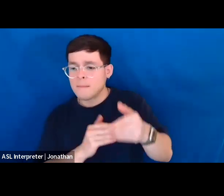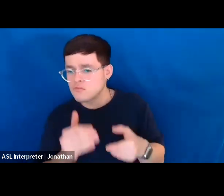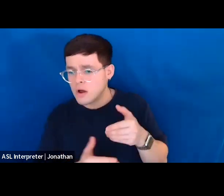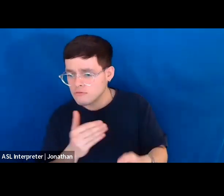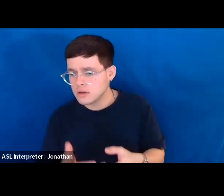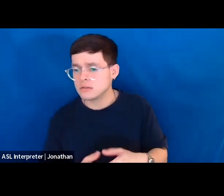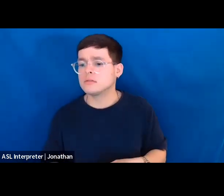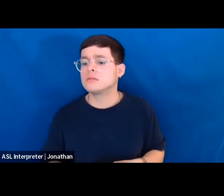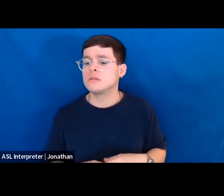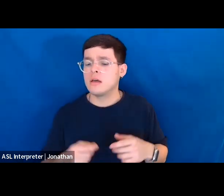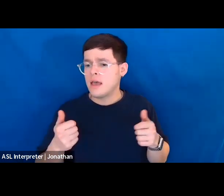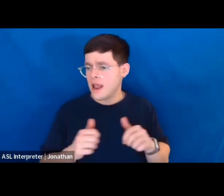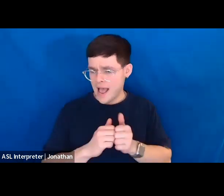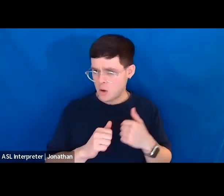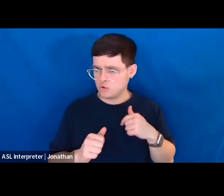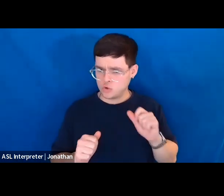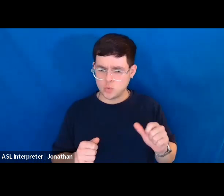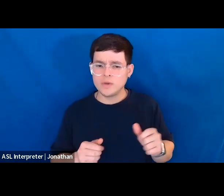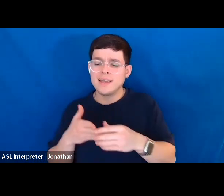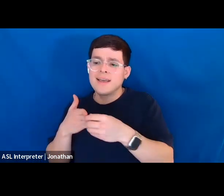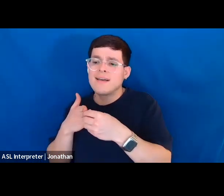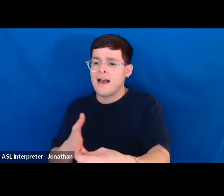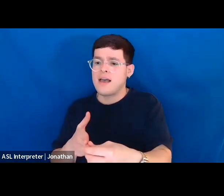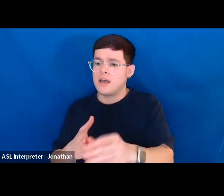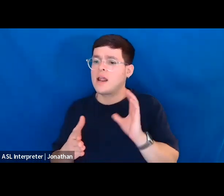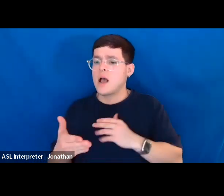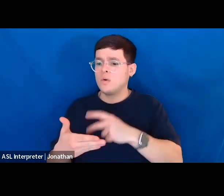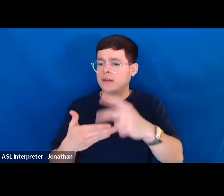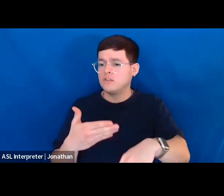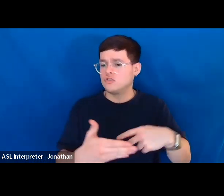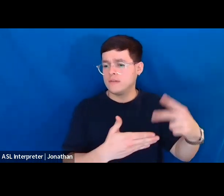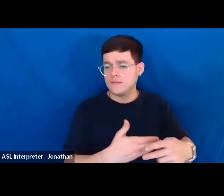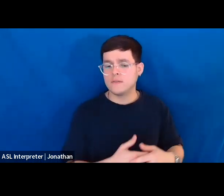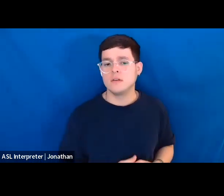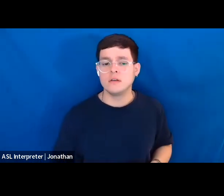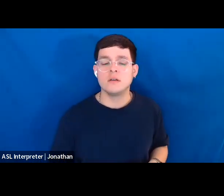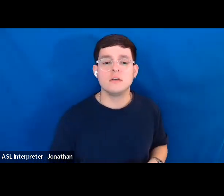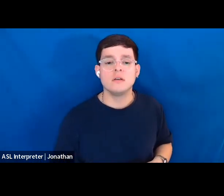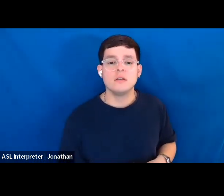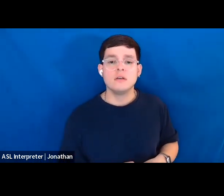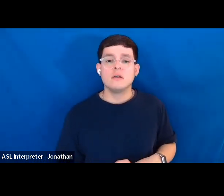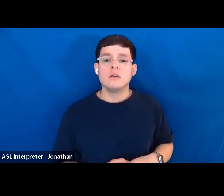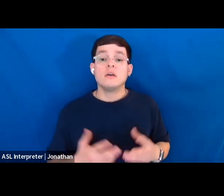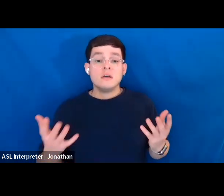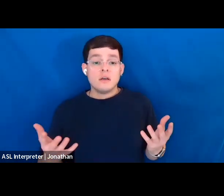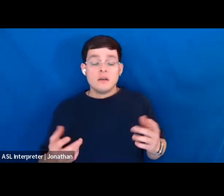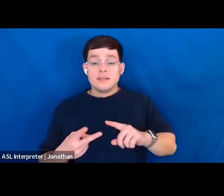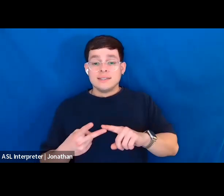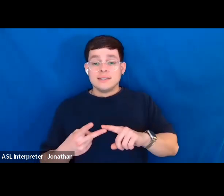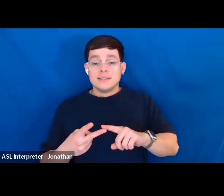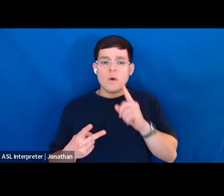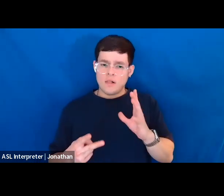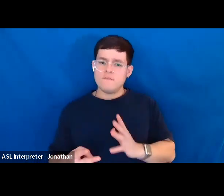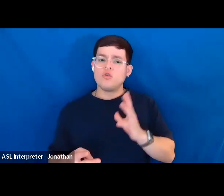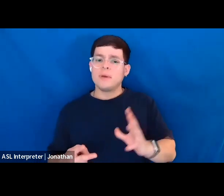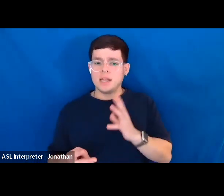and how we should be guiding our initiatives. Second, we will be conducting a formative and